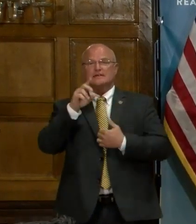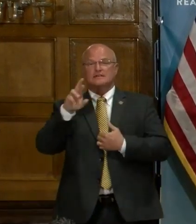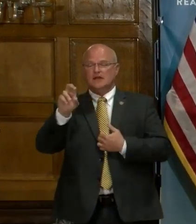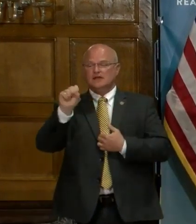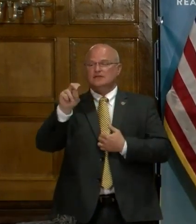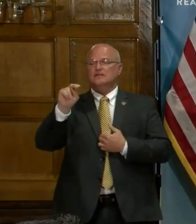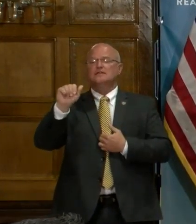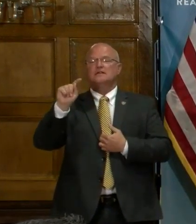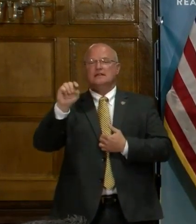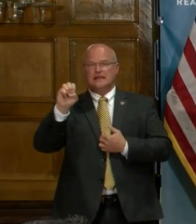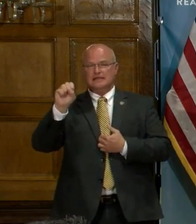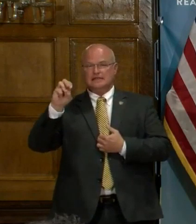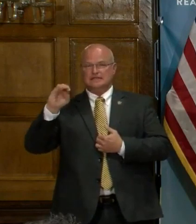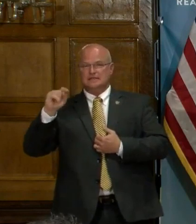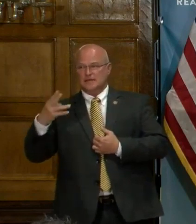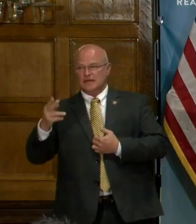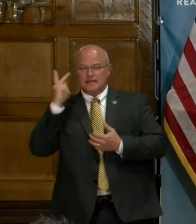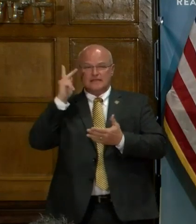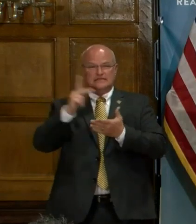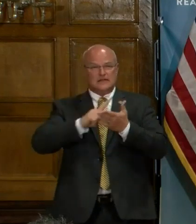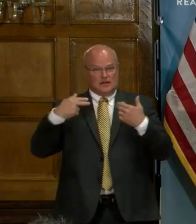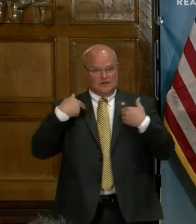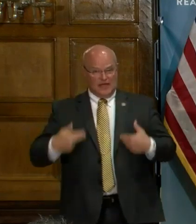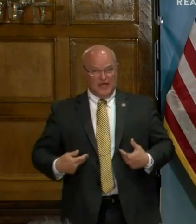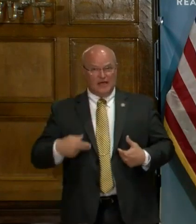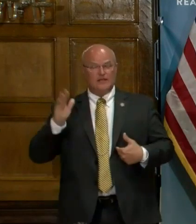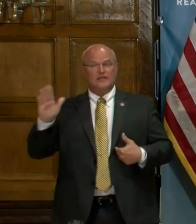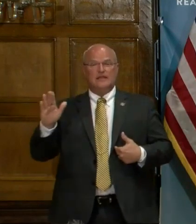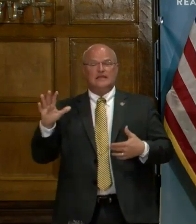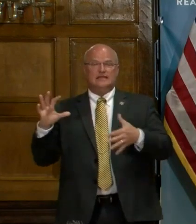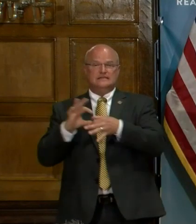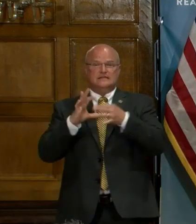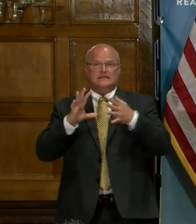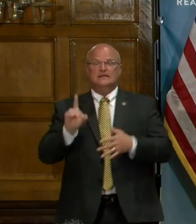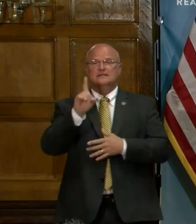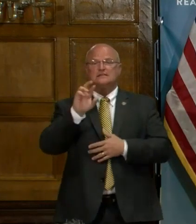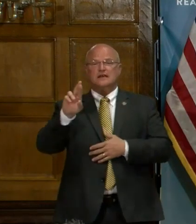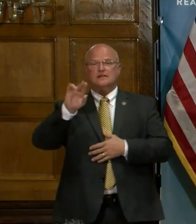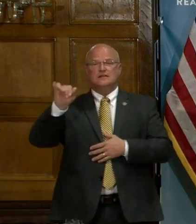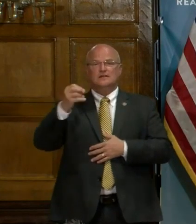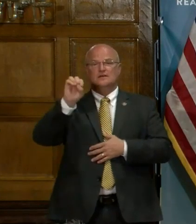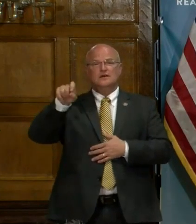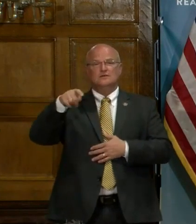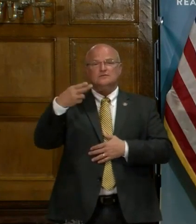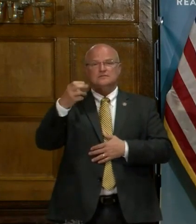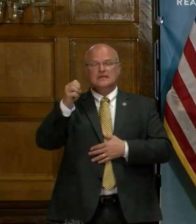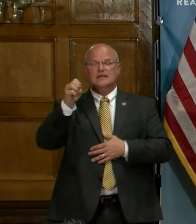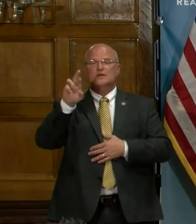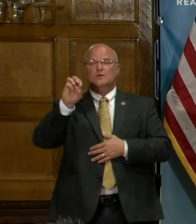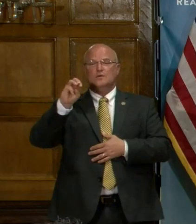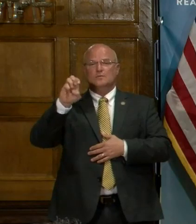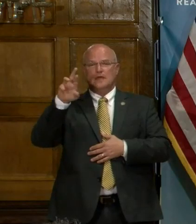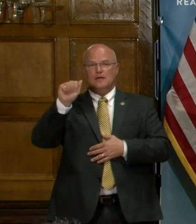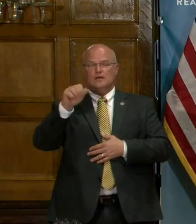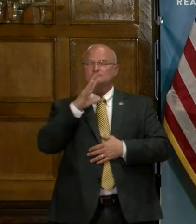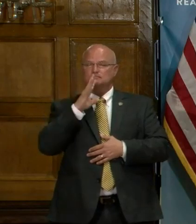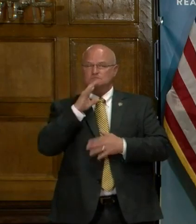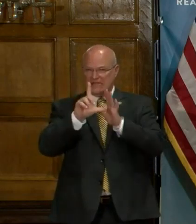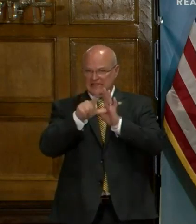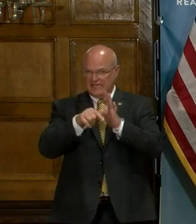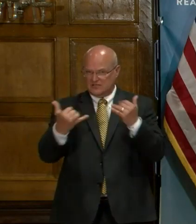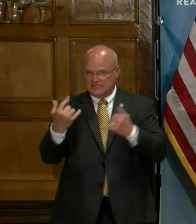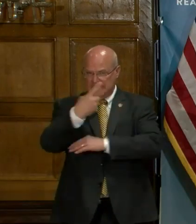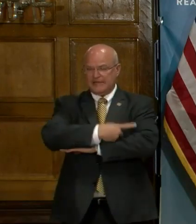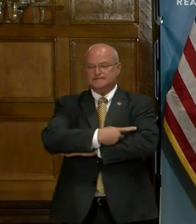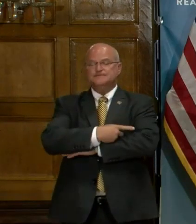Nate Smith, of course, Secretary of Health, but his colleague, Dr. Jose Romero, who will be speaking a little bit